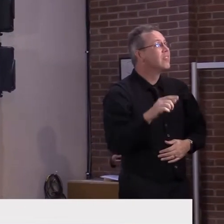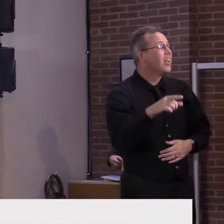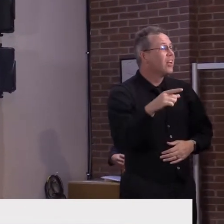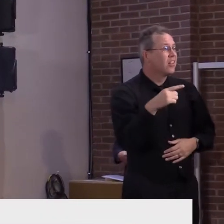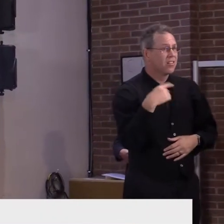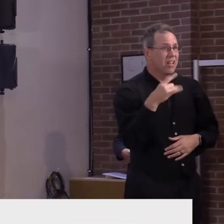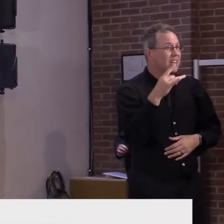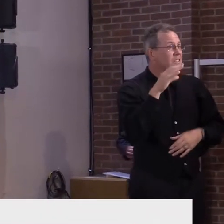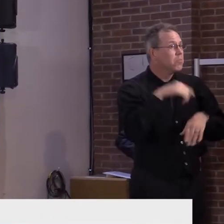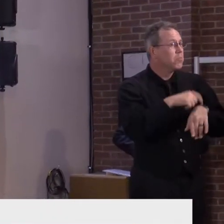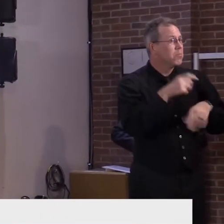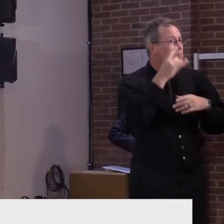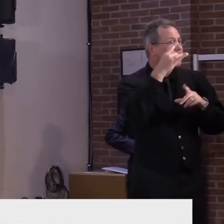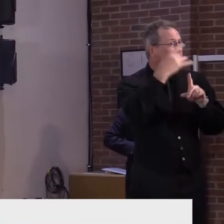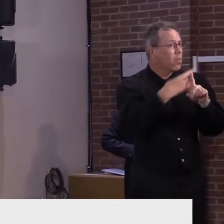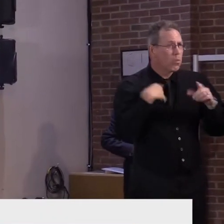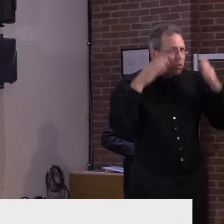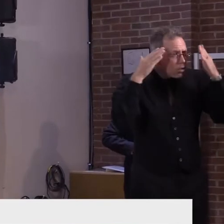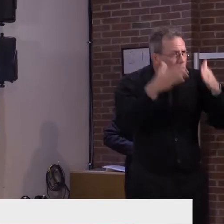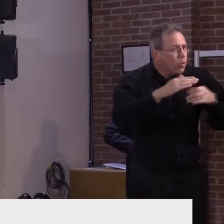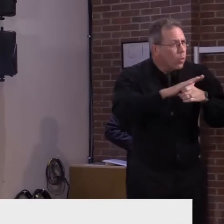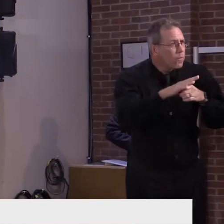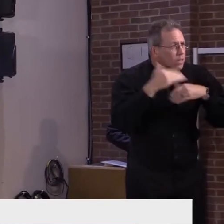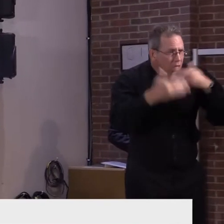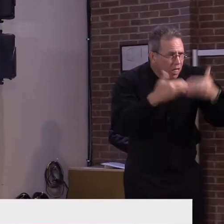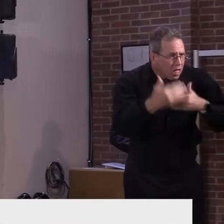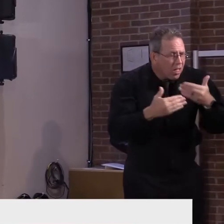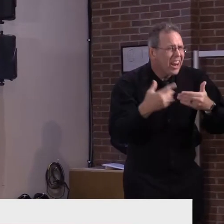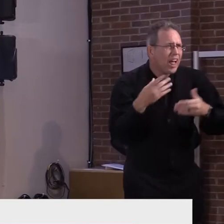of overdoses and the deaths that follow.